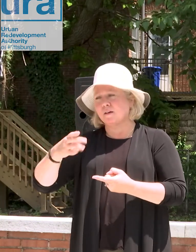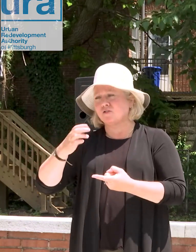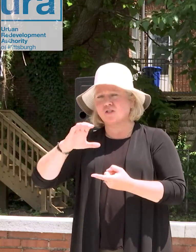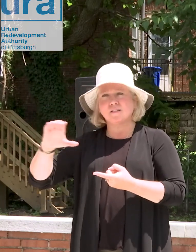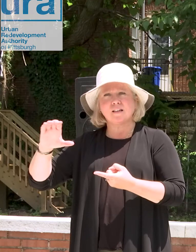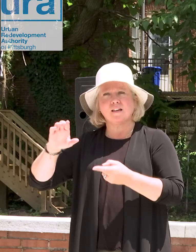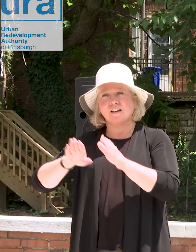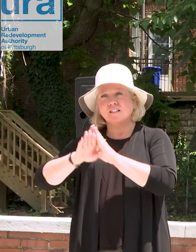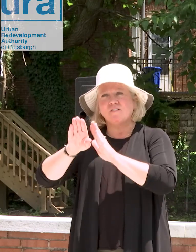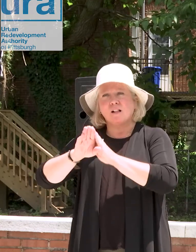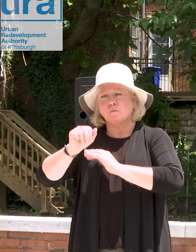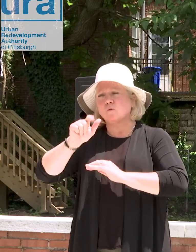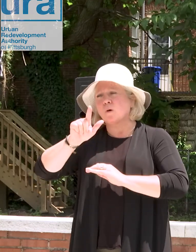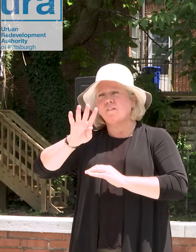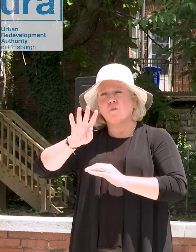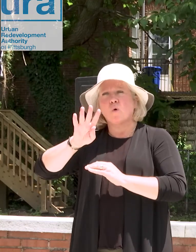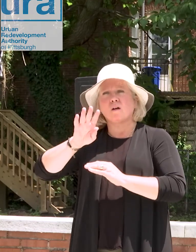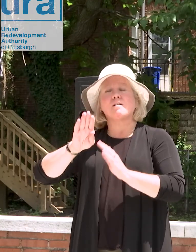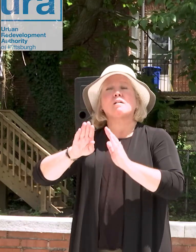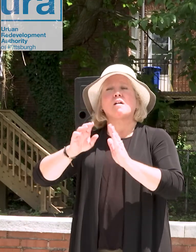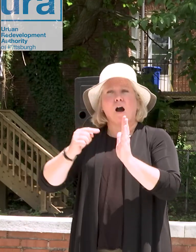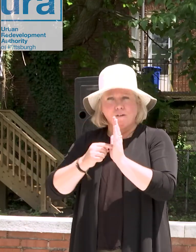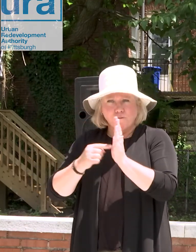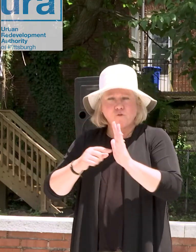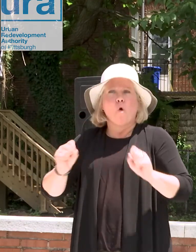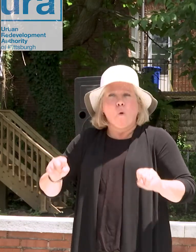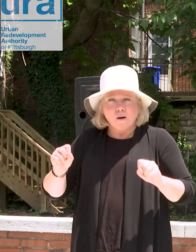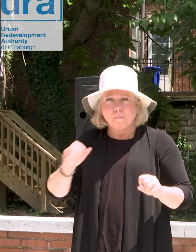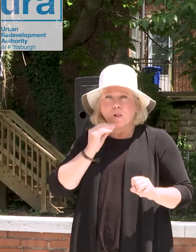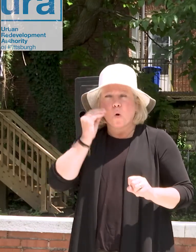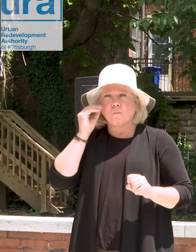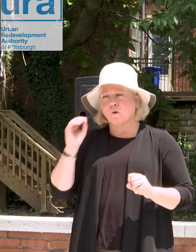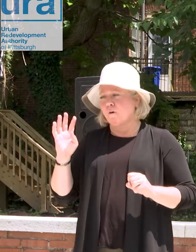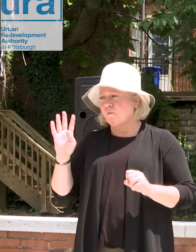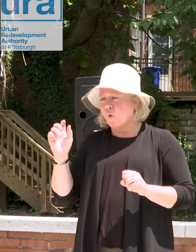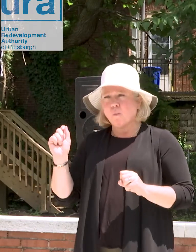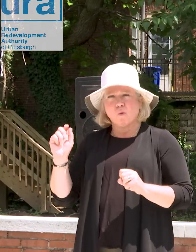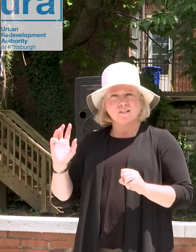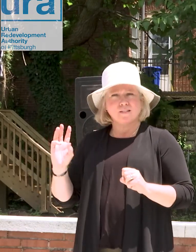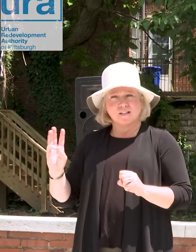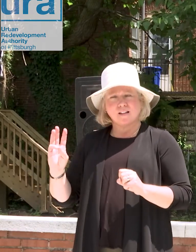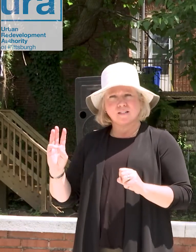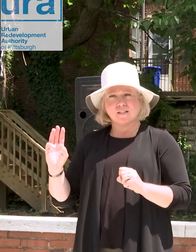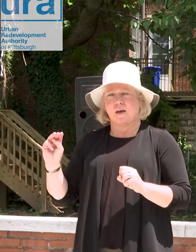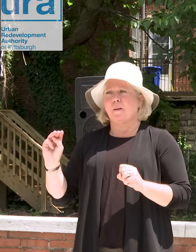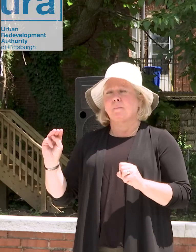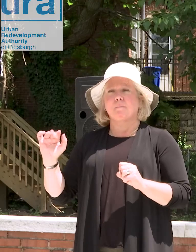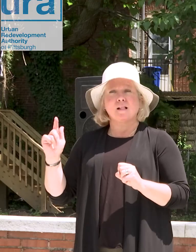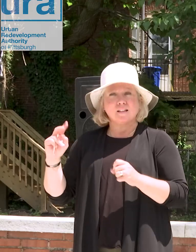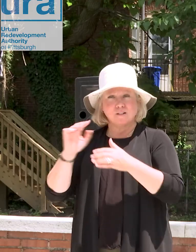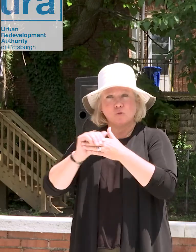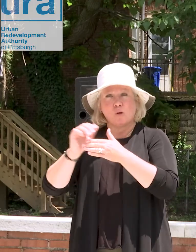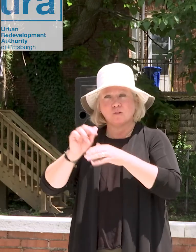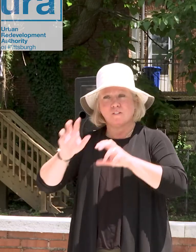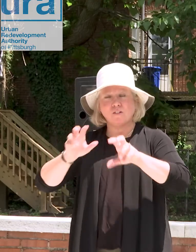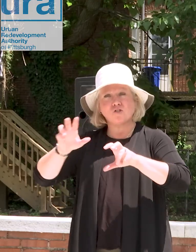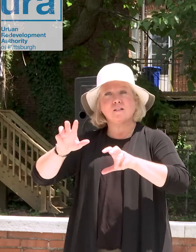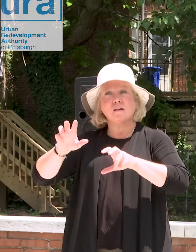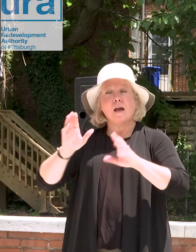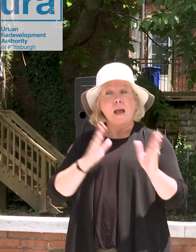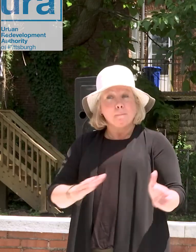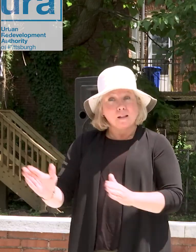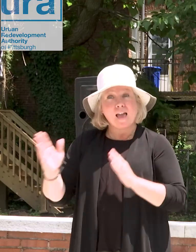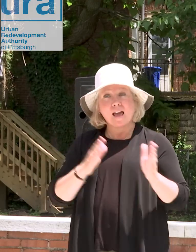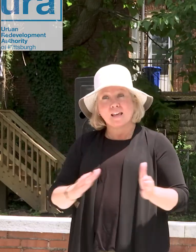affordable homes. That's about $4.6 million of investment, and it has plans for 11 additional units, some of which you'll see